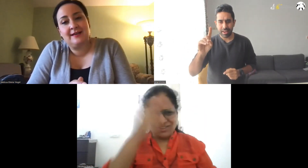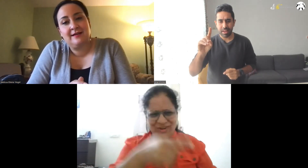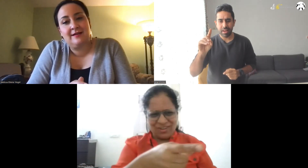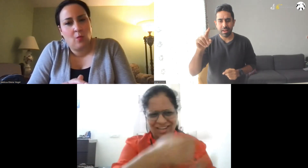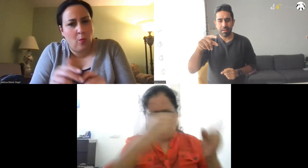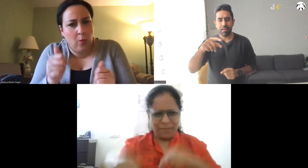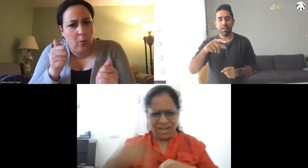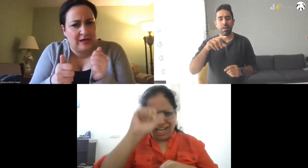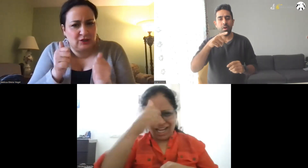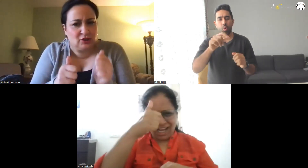here.